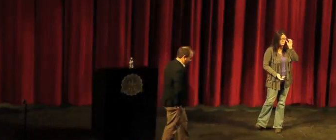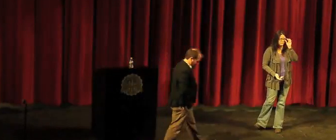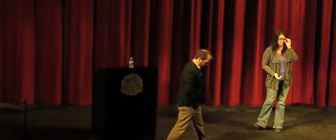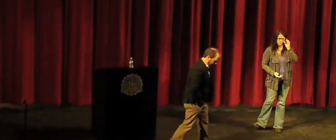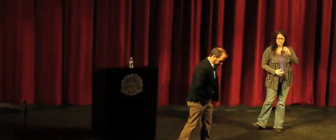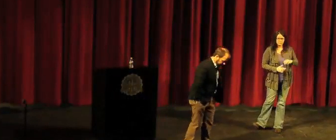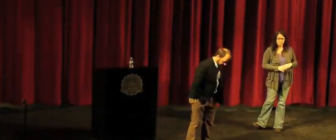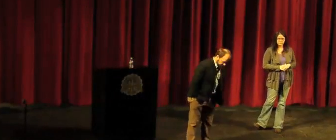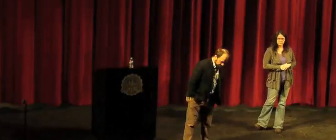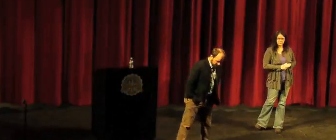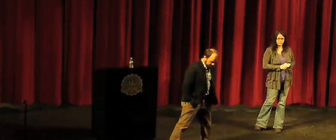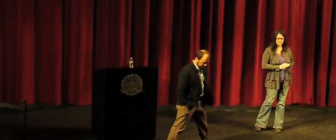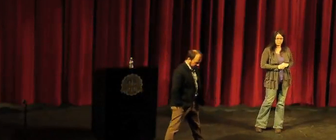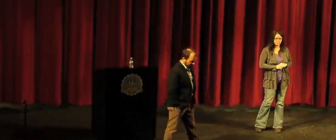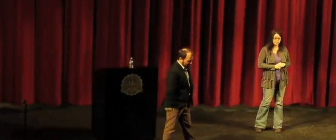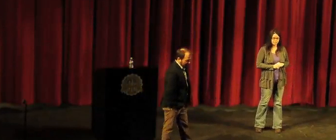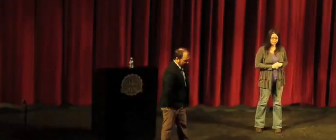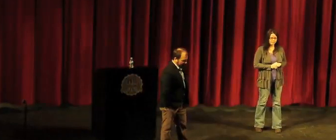Yes.